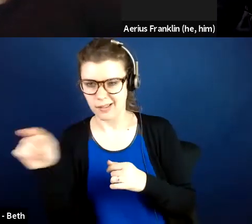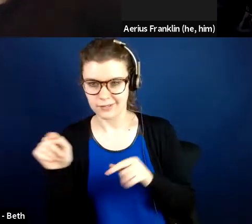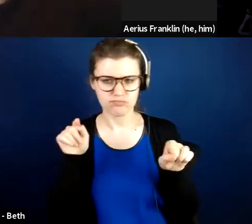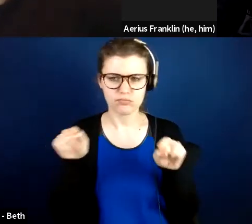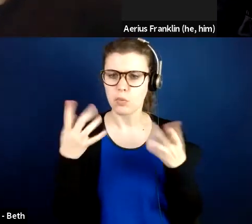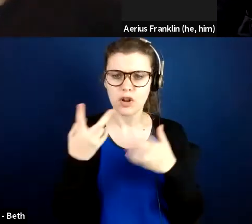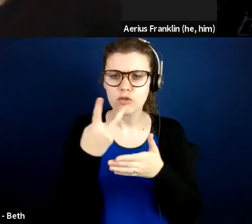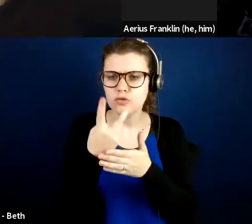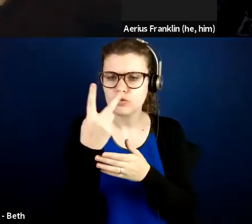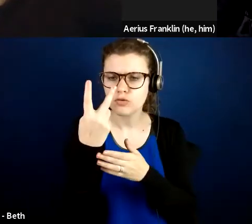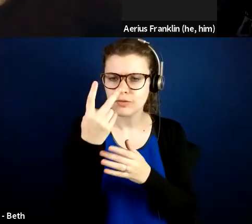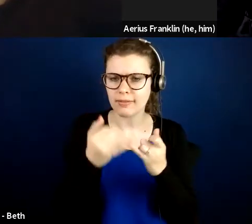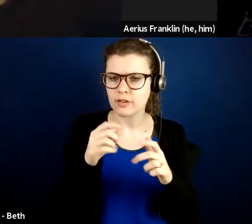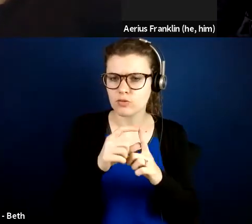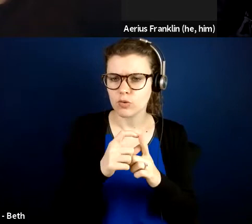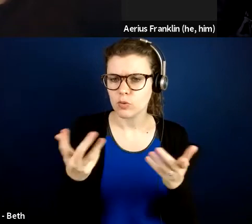Go.